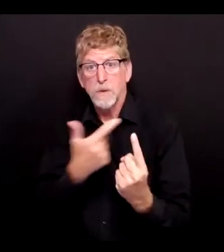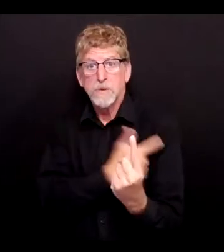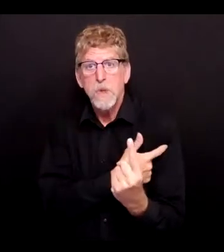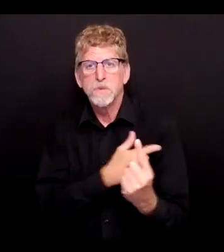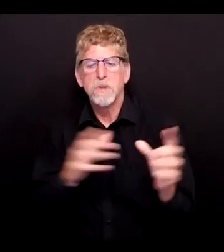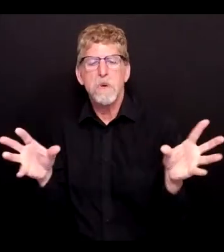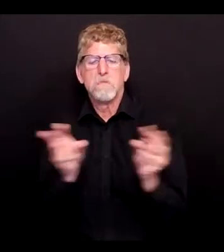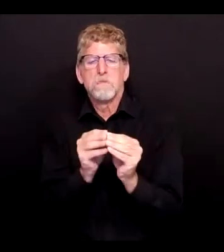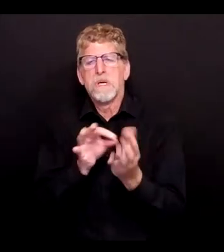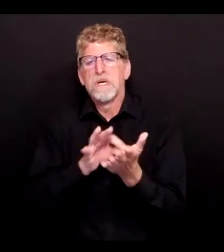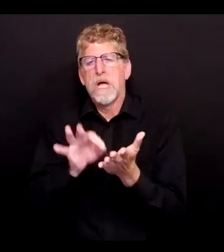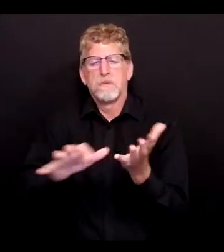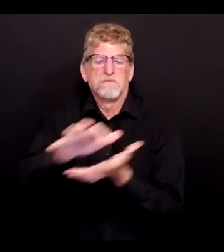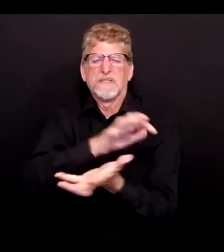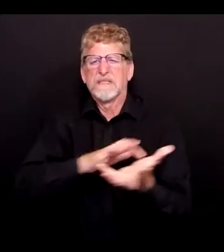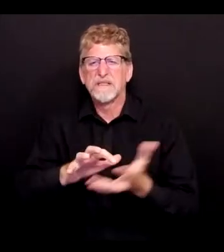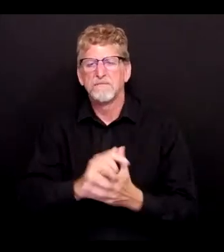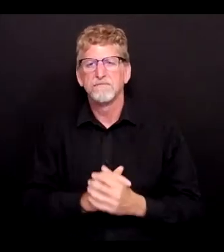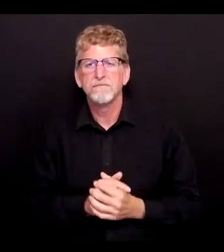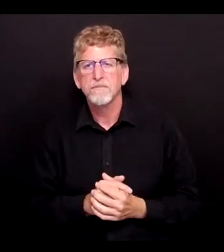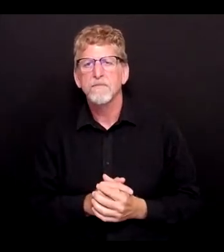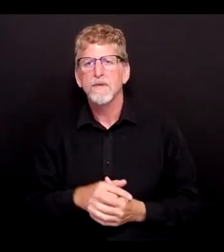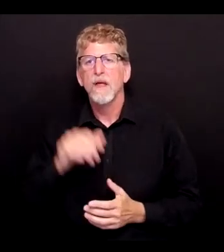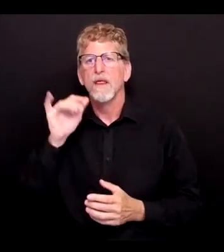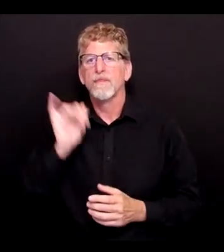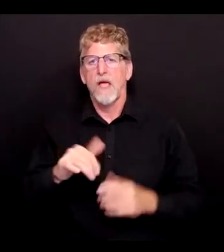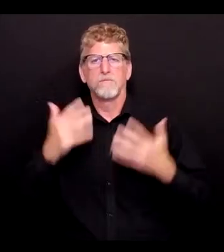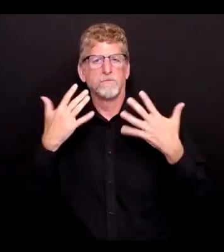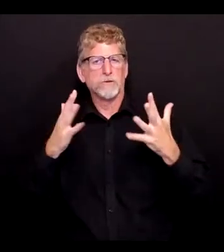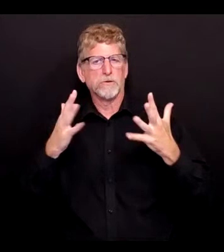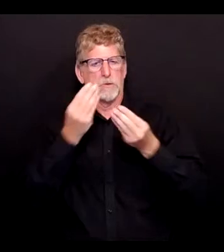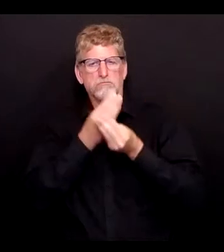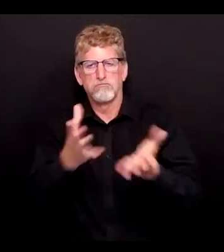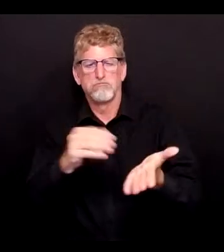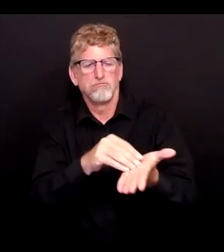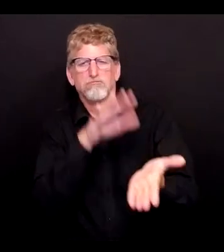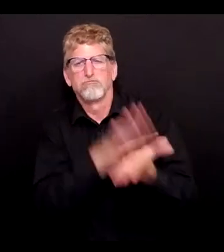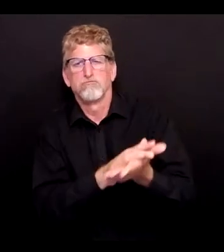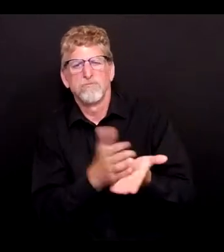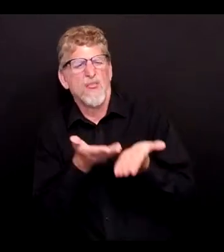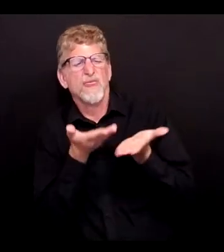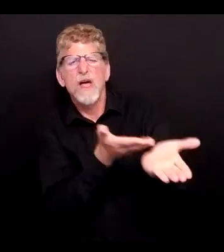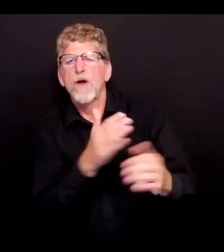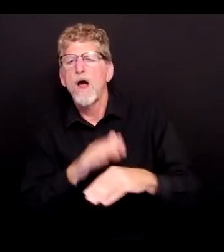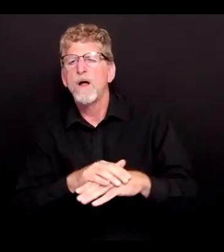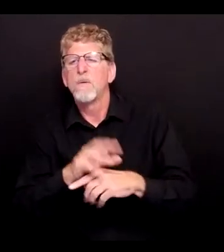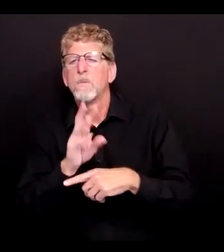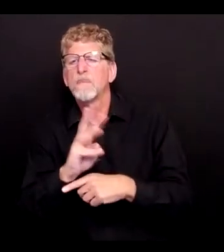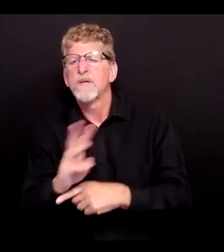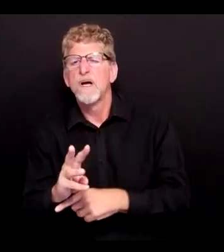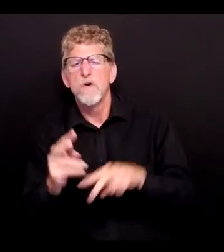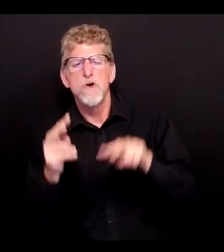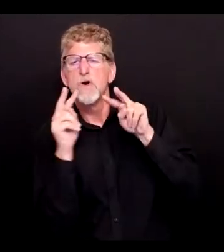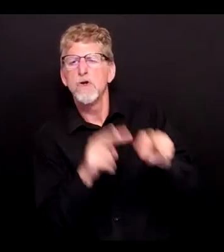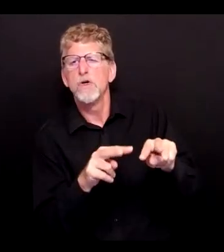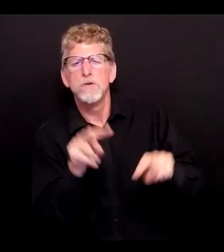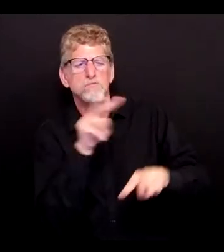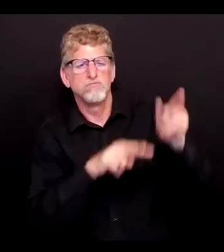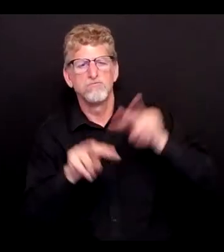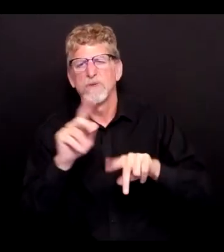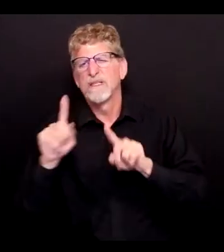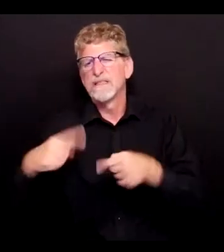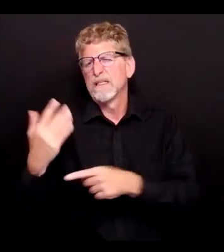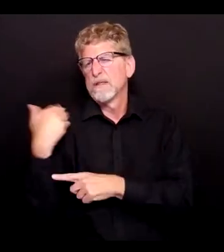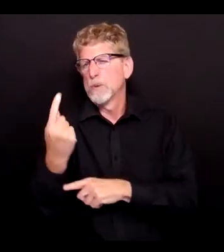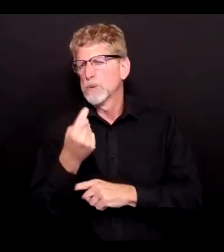doses that have been reported into our immunization information system as of Tuesday. So the number of people with at